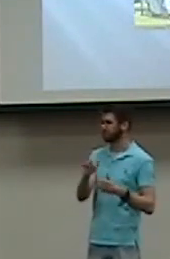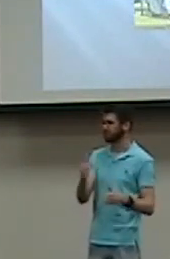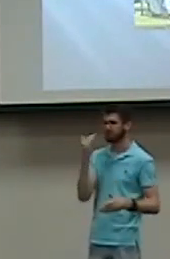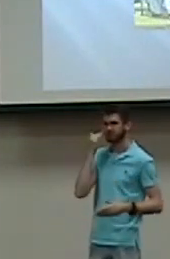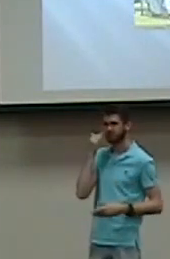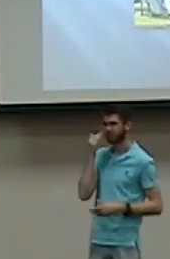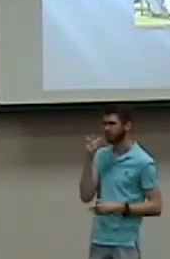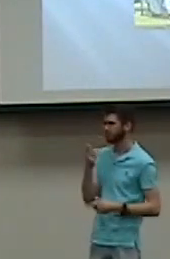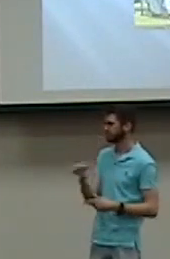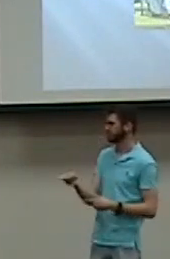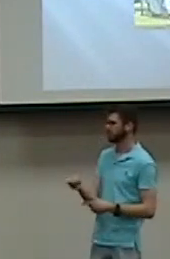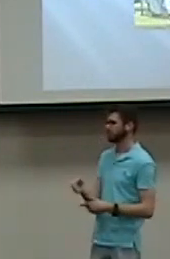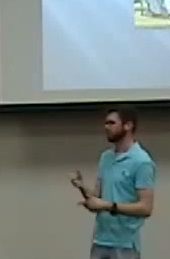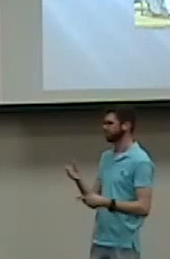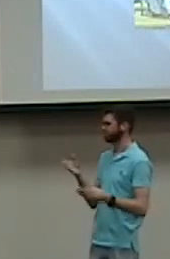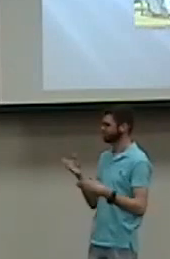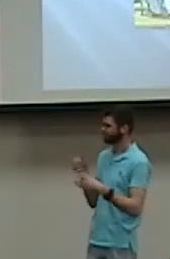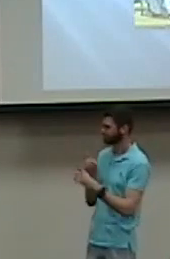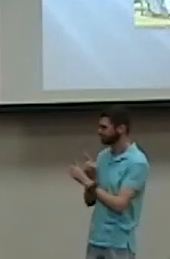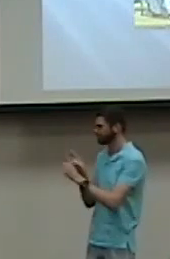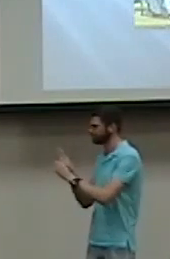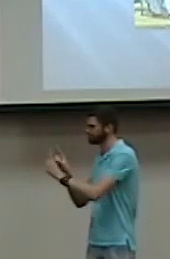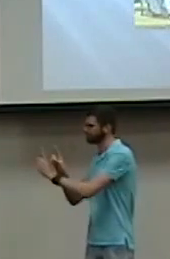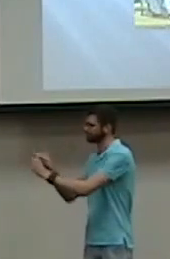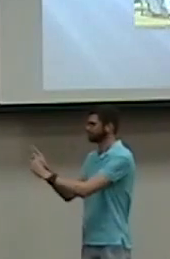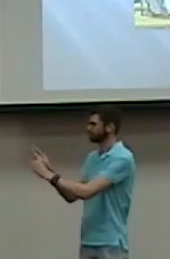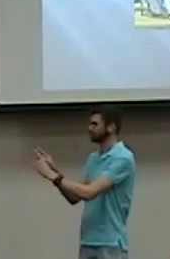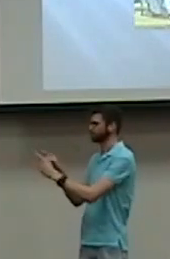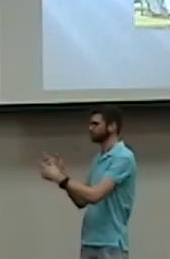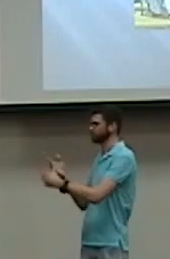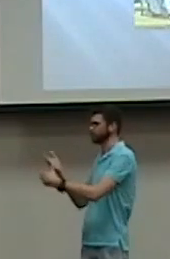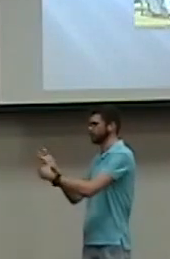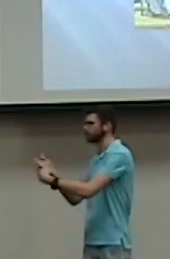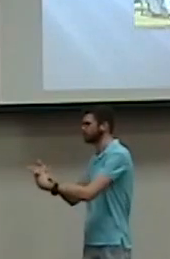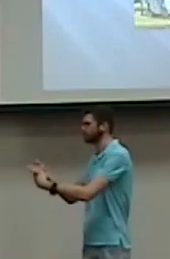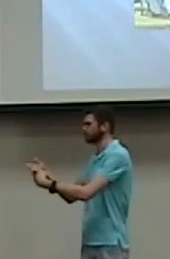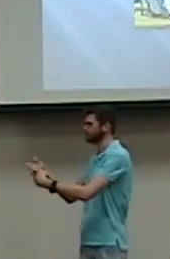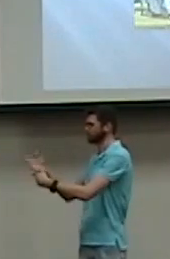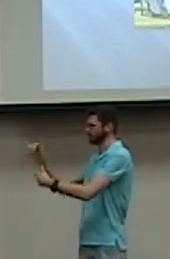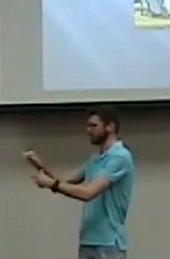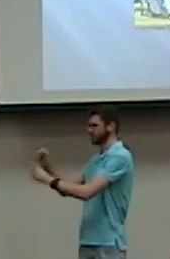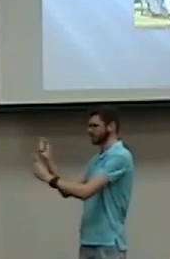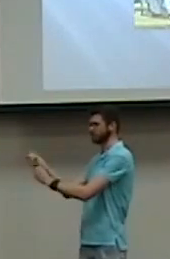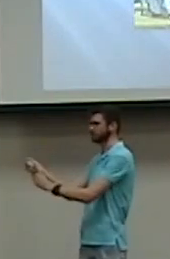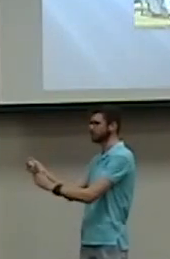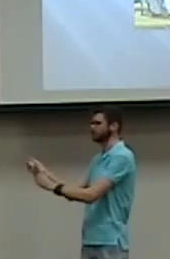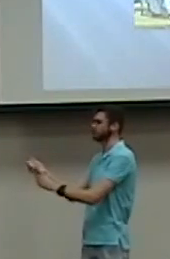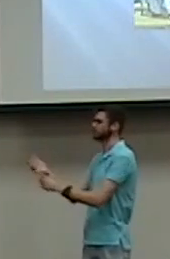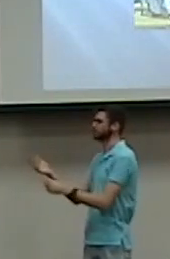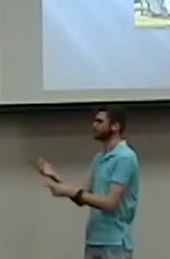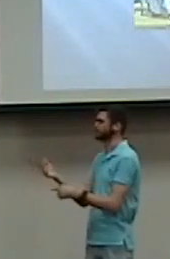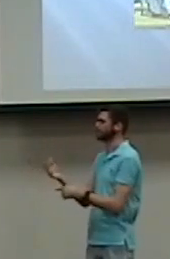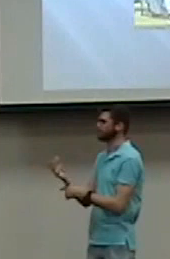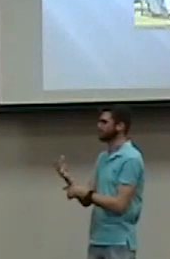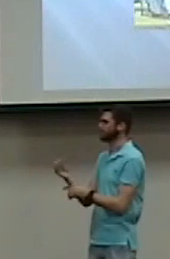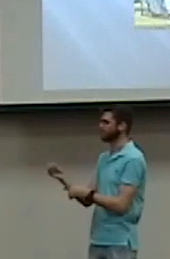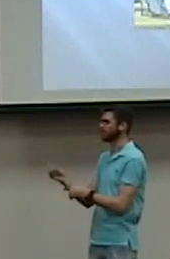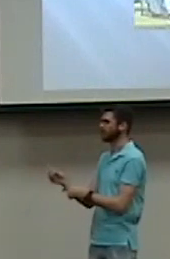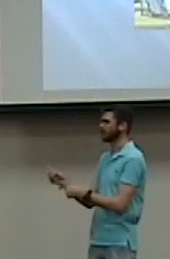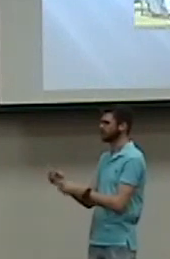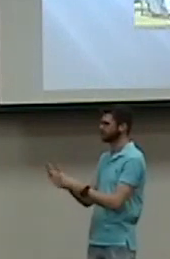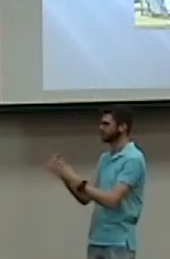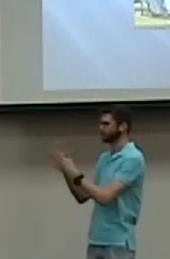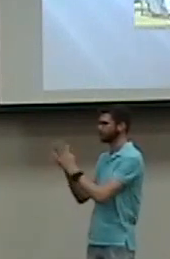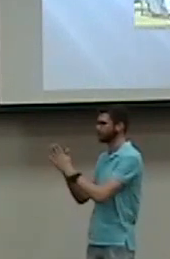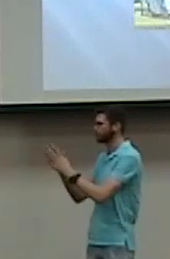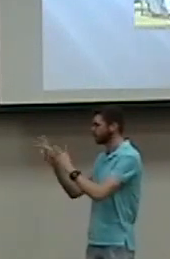he steps between, once again, the family and the helpers, and he gets the crowd out of the